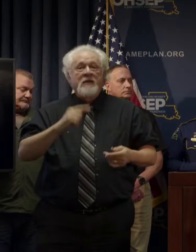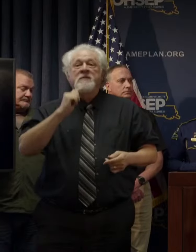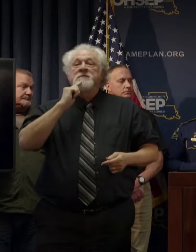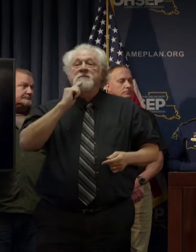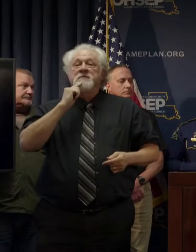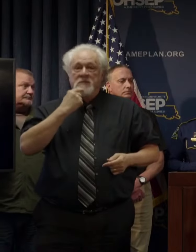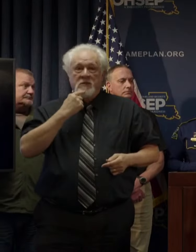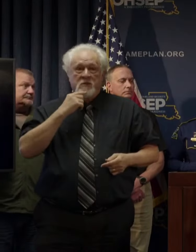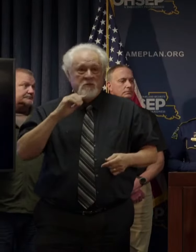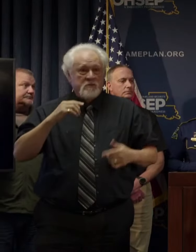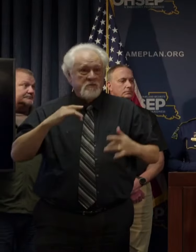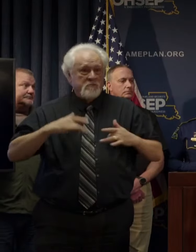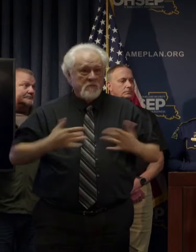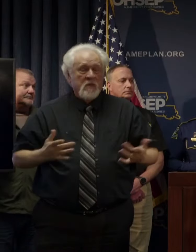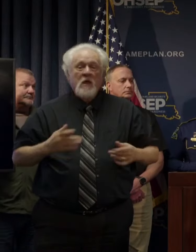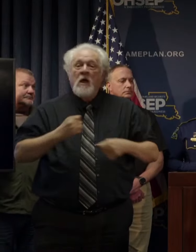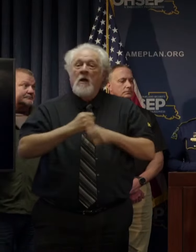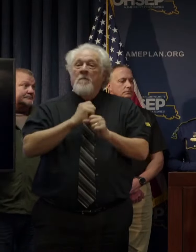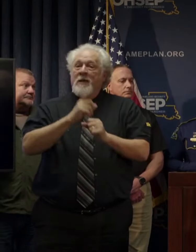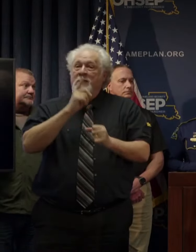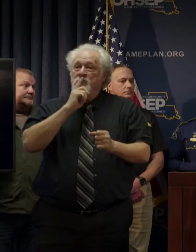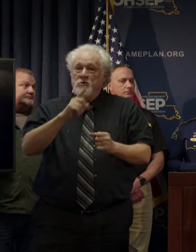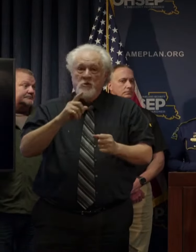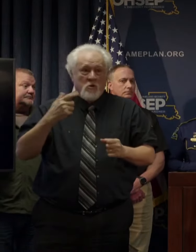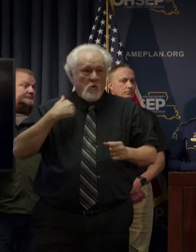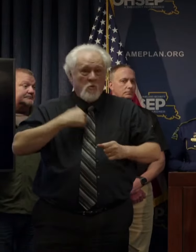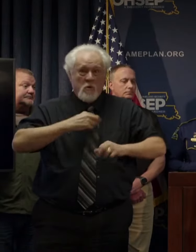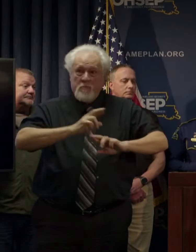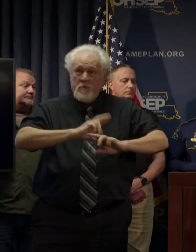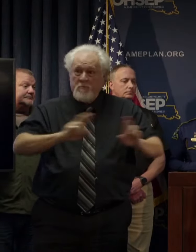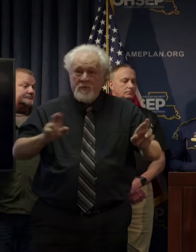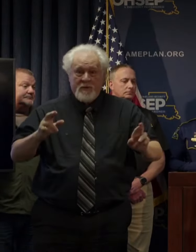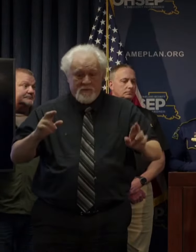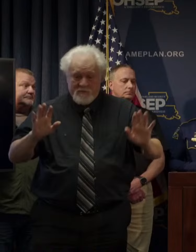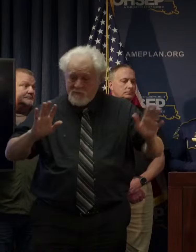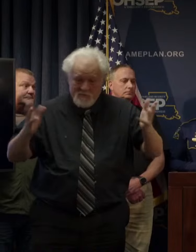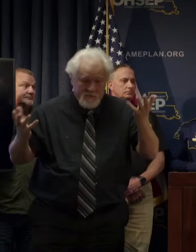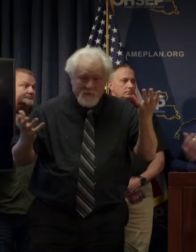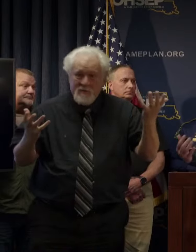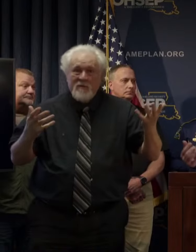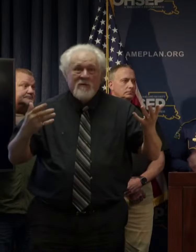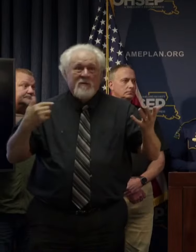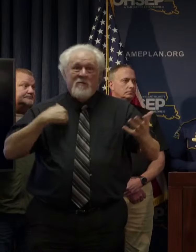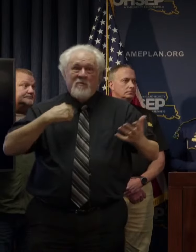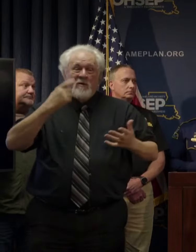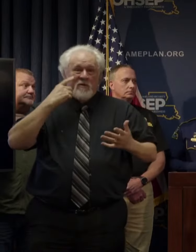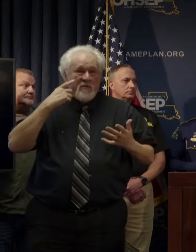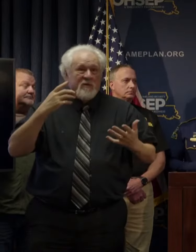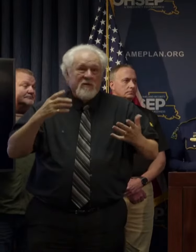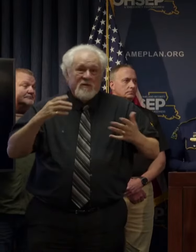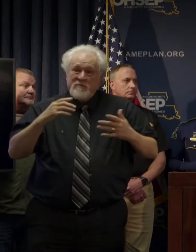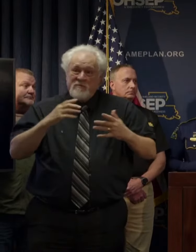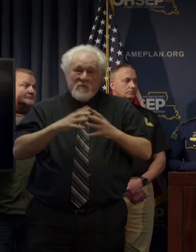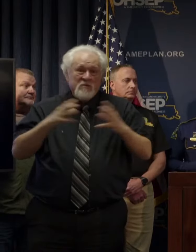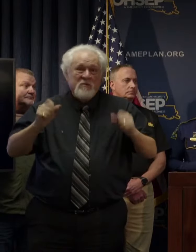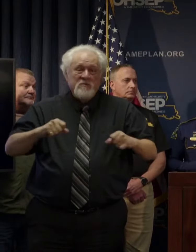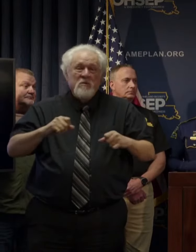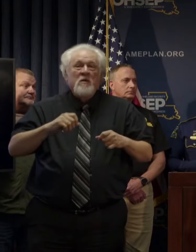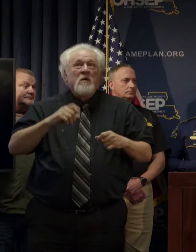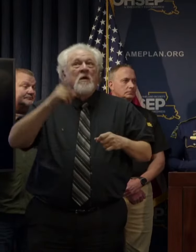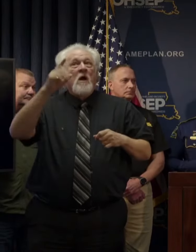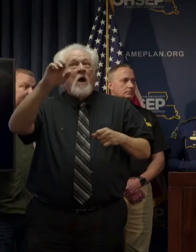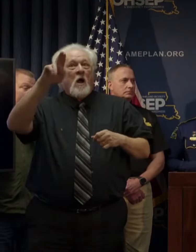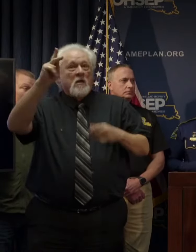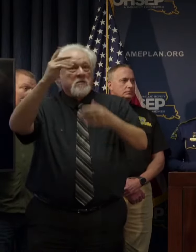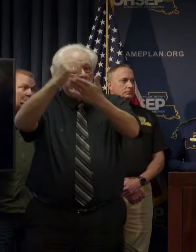serious event. I'd like to assure everyone that we are as prepared as we could be, particularly with the assistance from the state of Arkansas, but there will